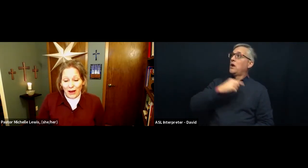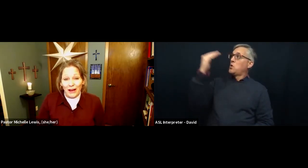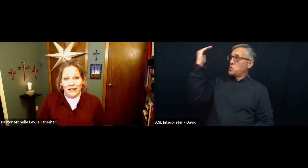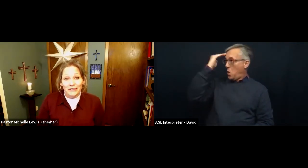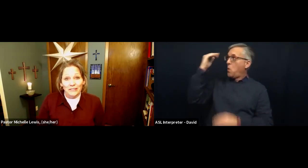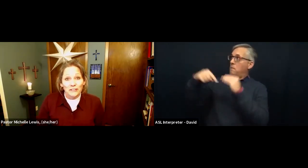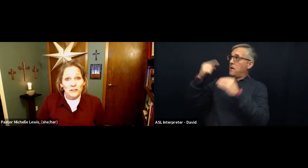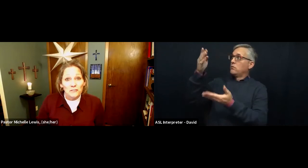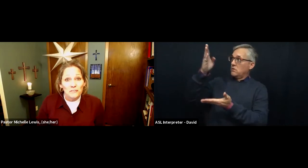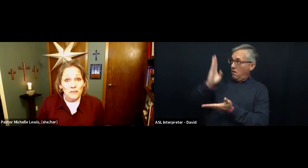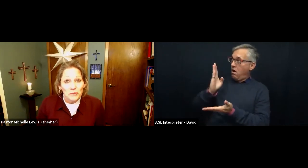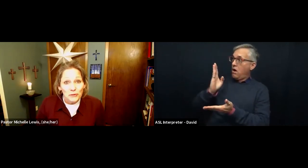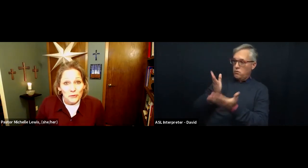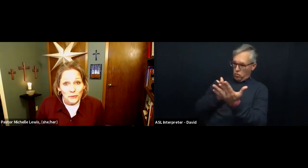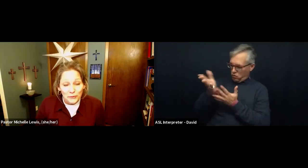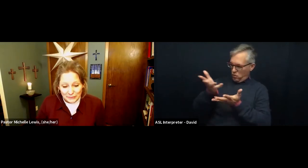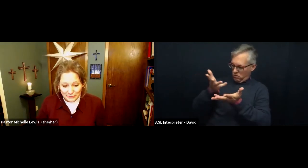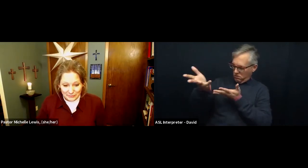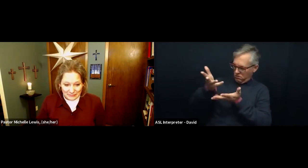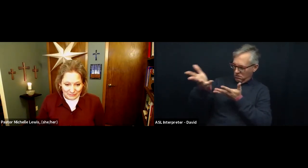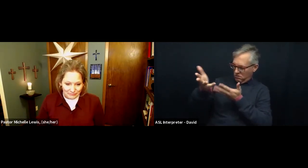about God from you?